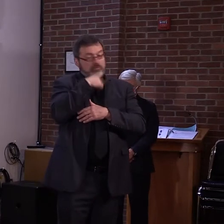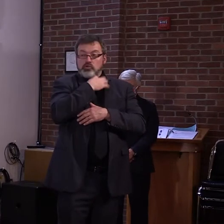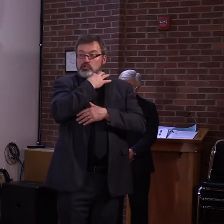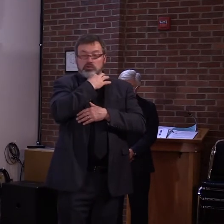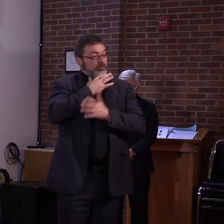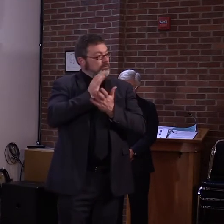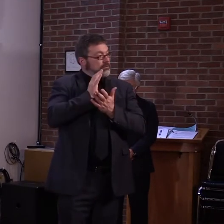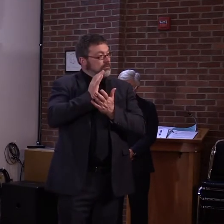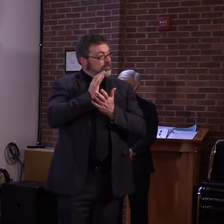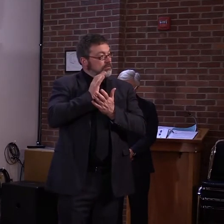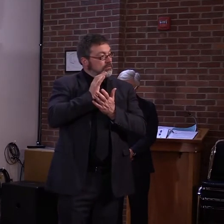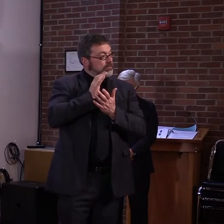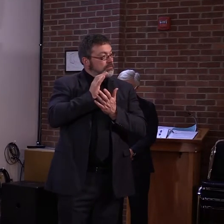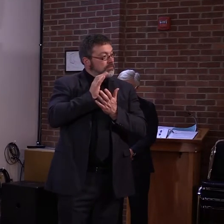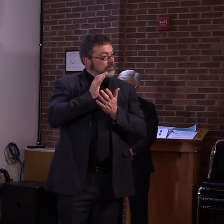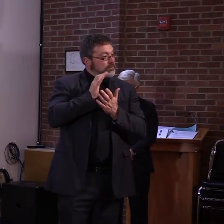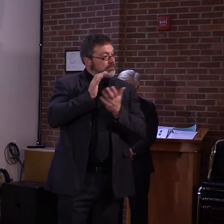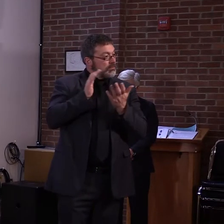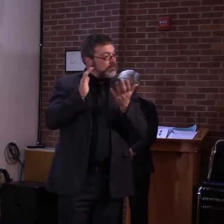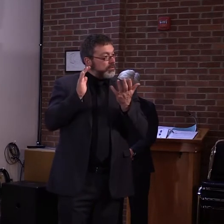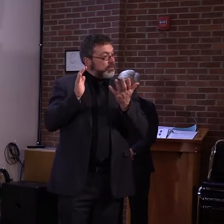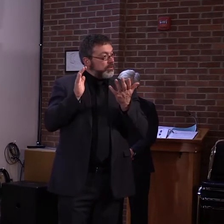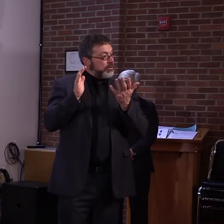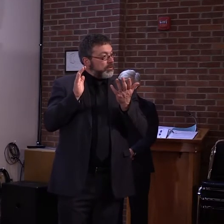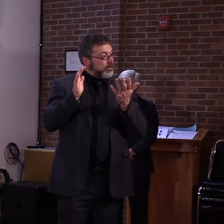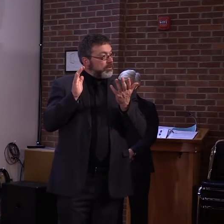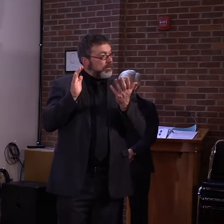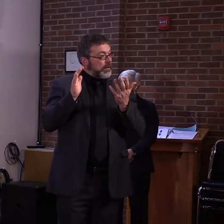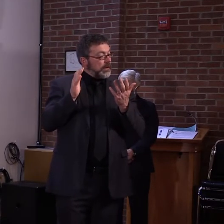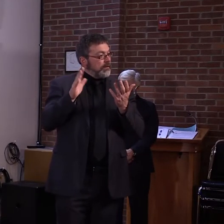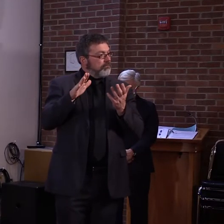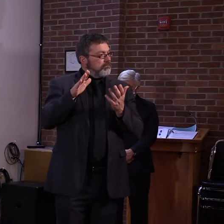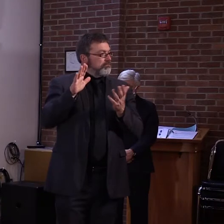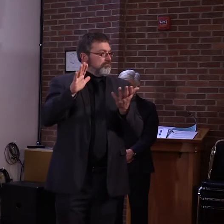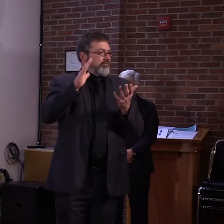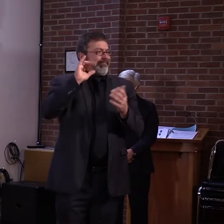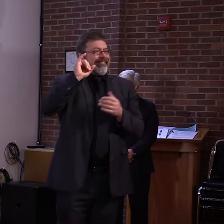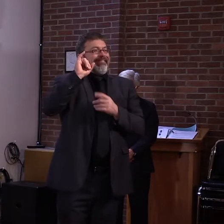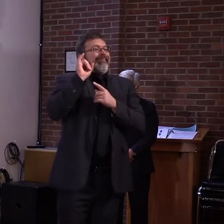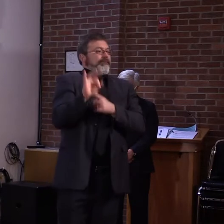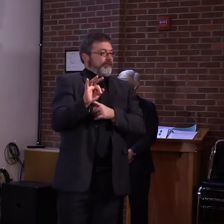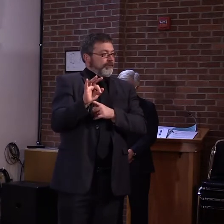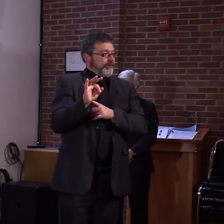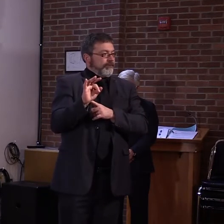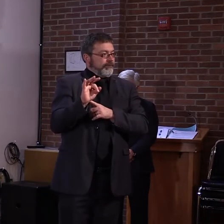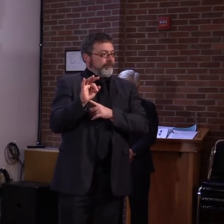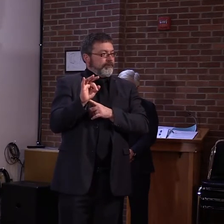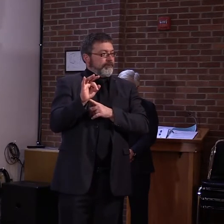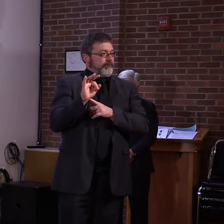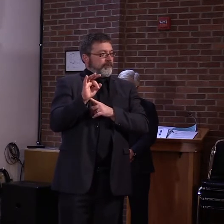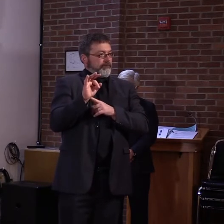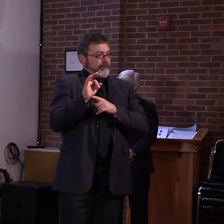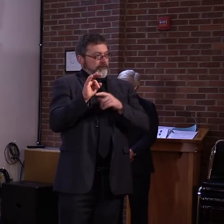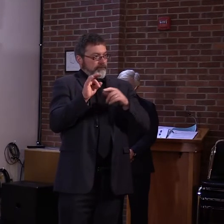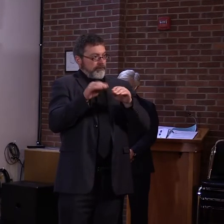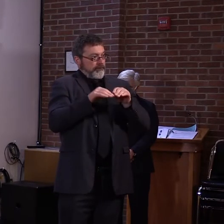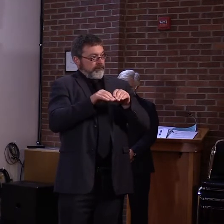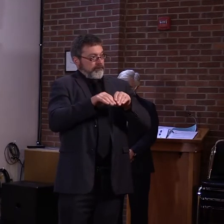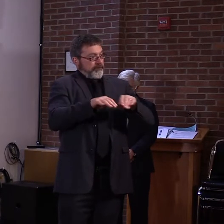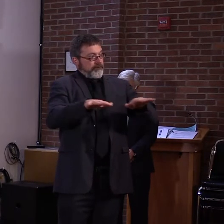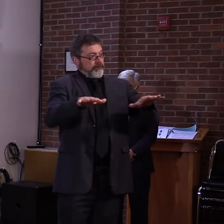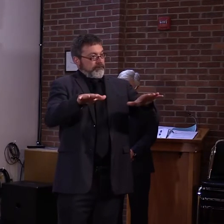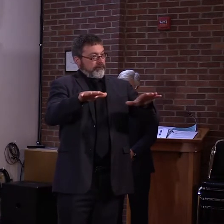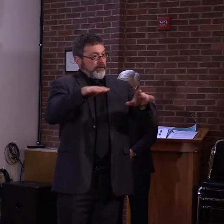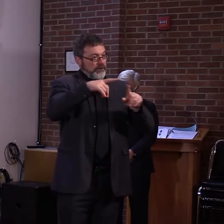in their floor, in their dorm, in their class, or is it more, you know,